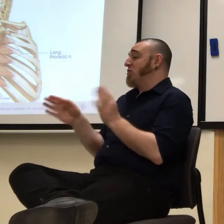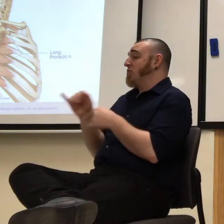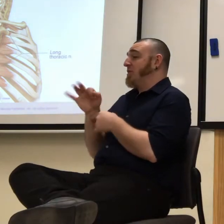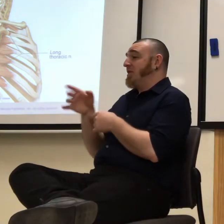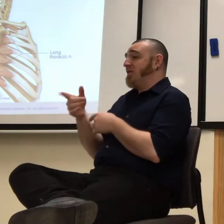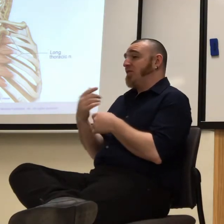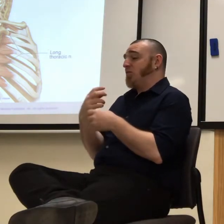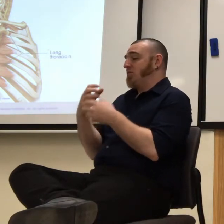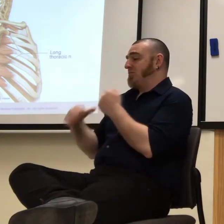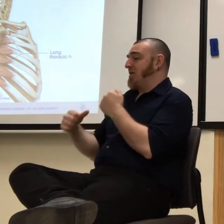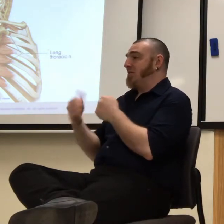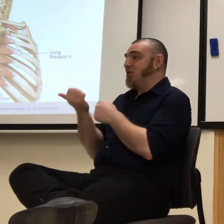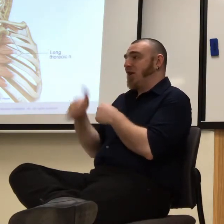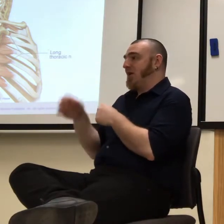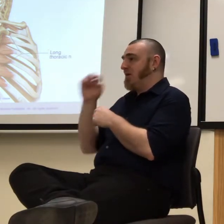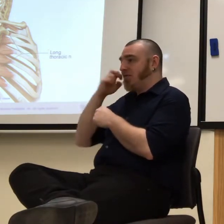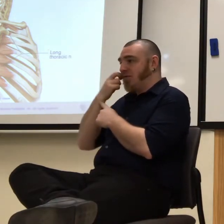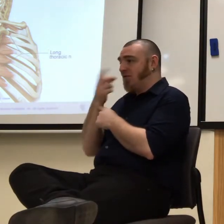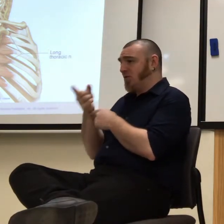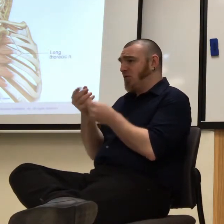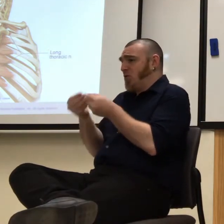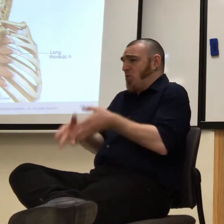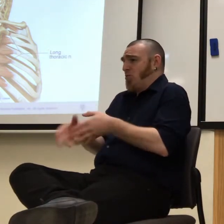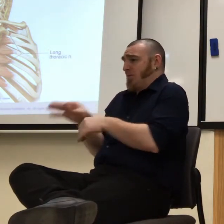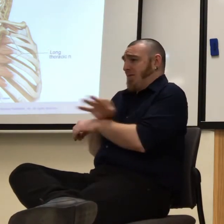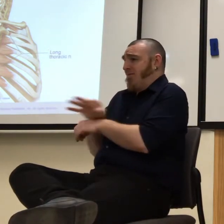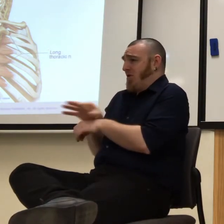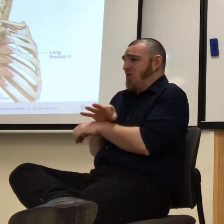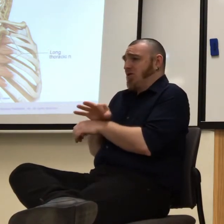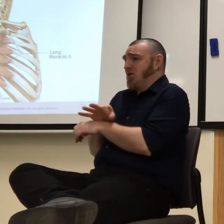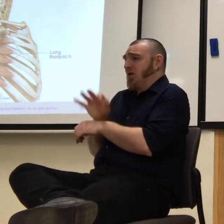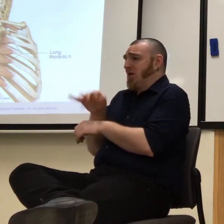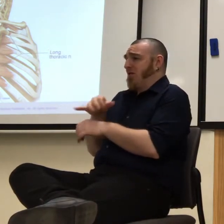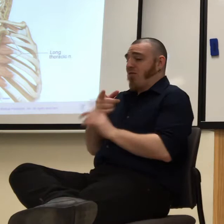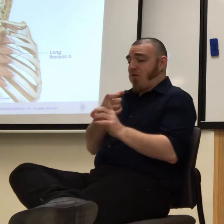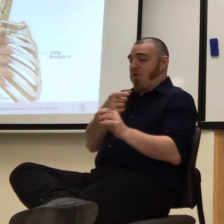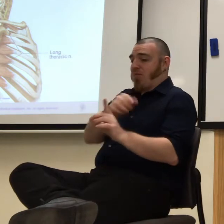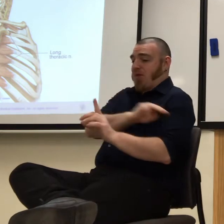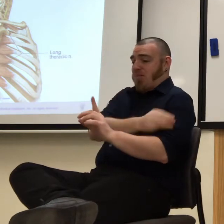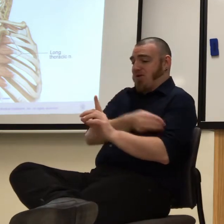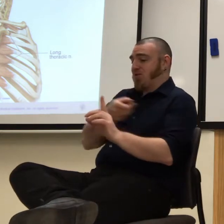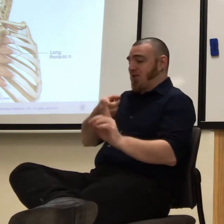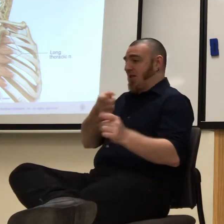of these nerves, don't you lose the function of the muscles they control? And then that can